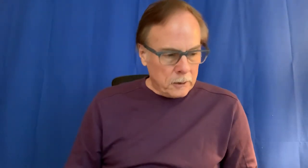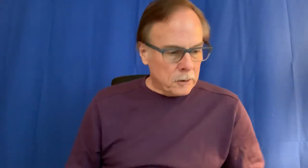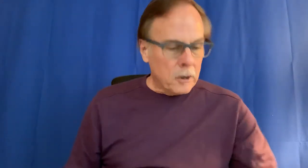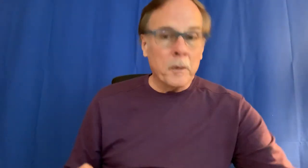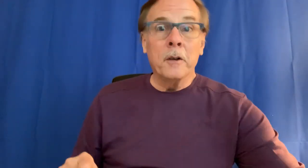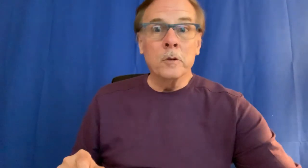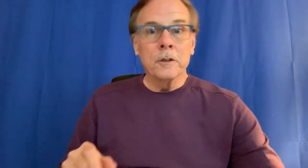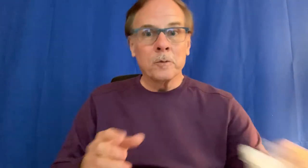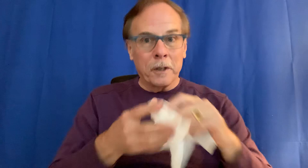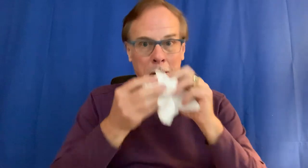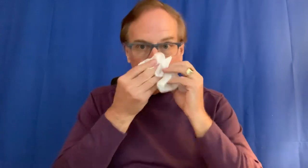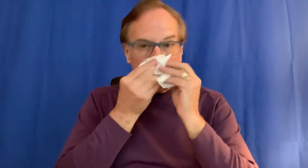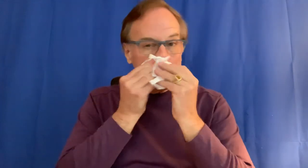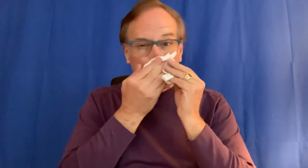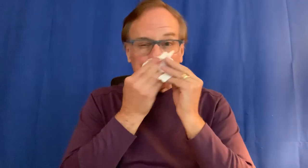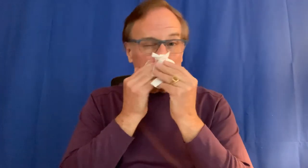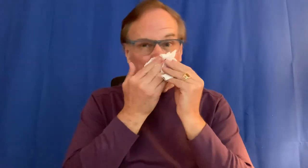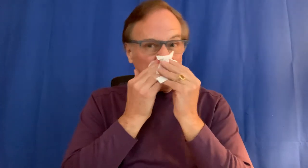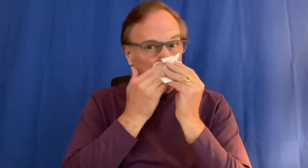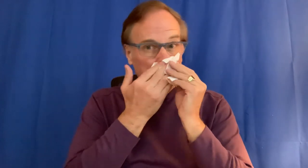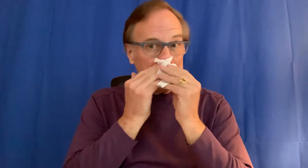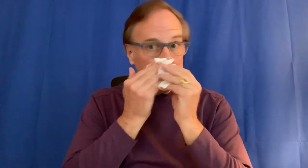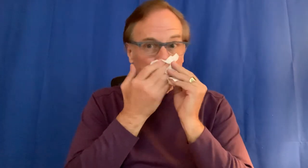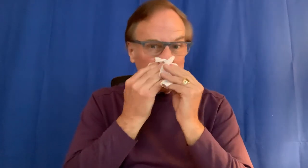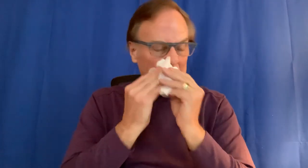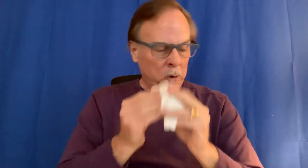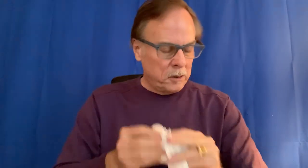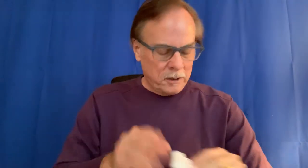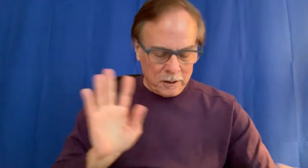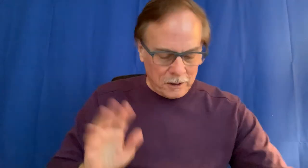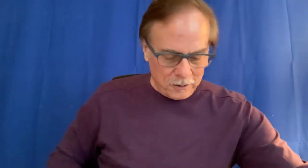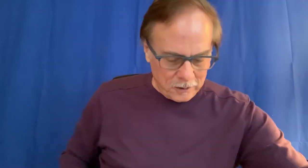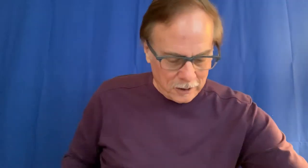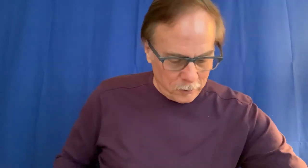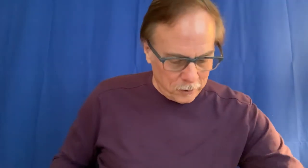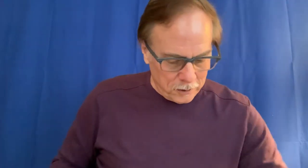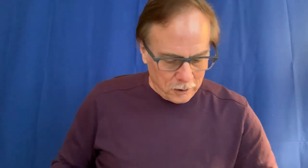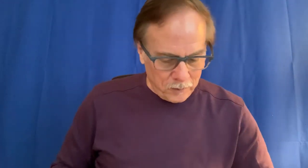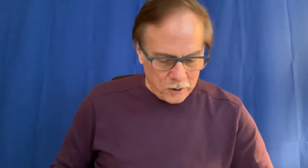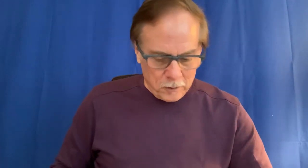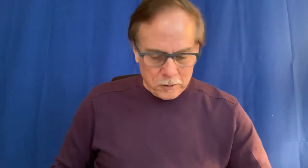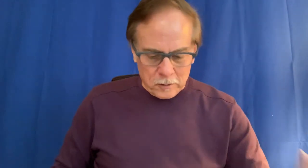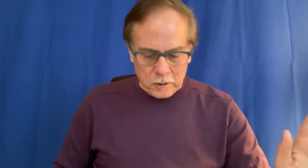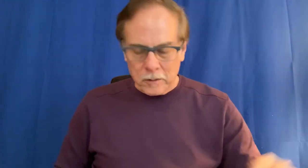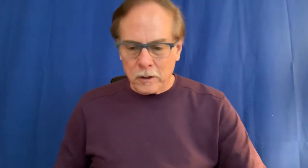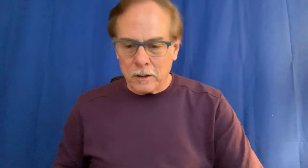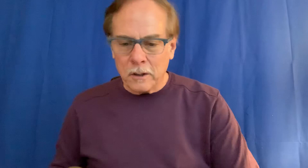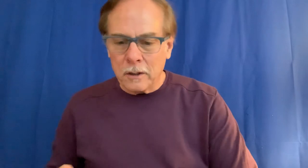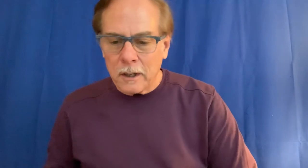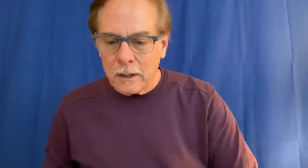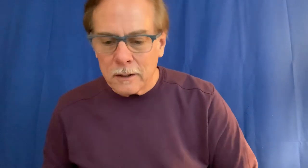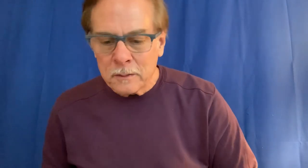Sorry, my nose is running. I hope it's just allergies. I think it's just allergies. Video store, we've already done that.